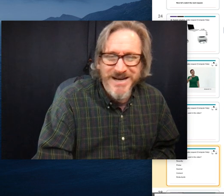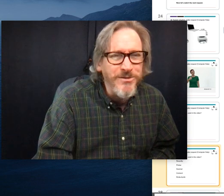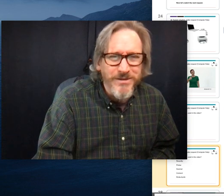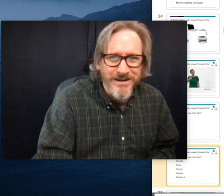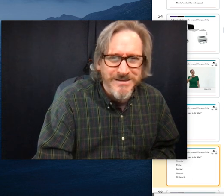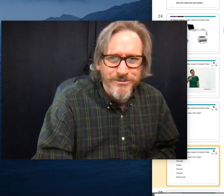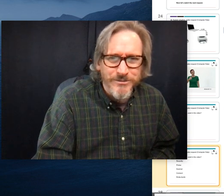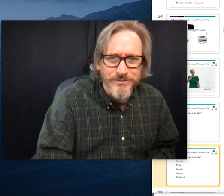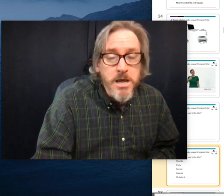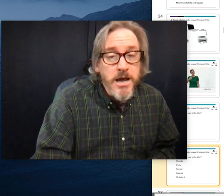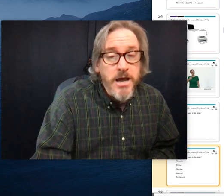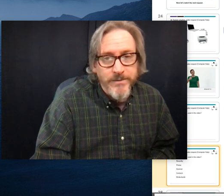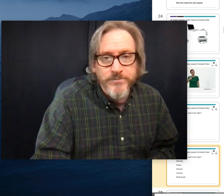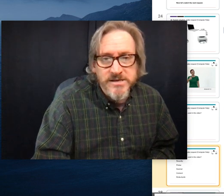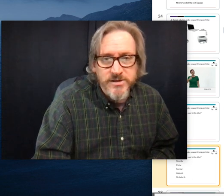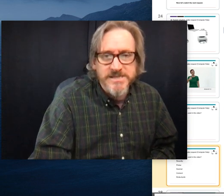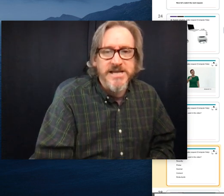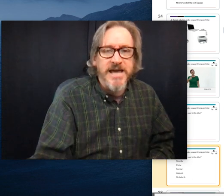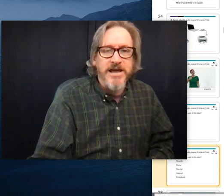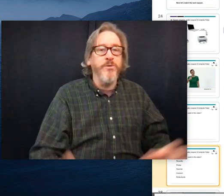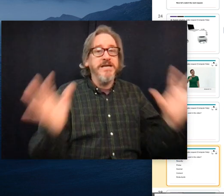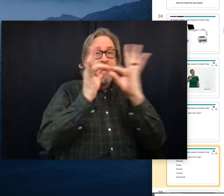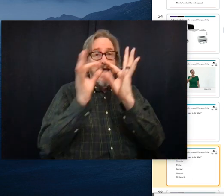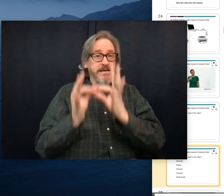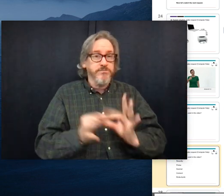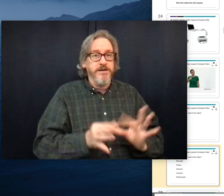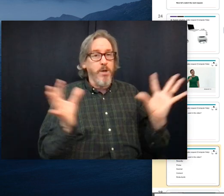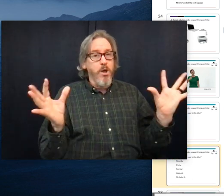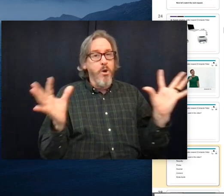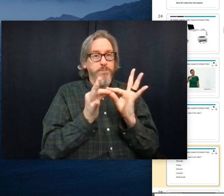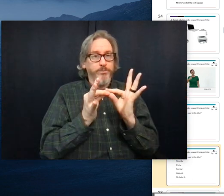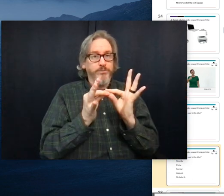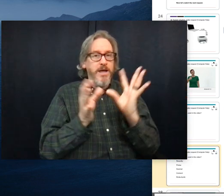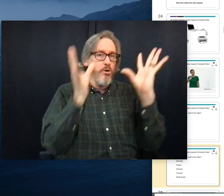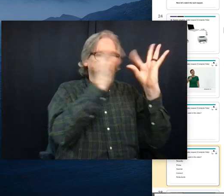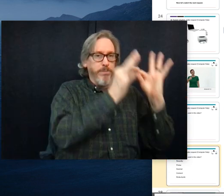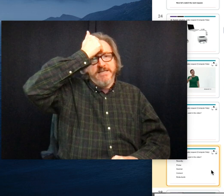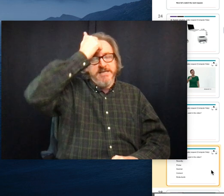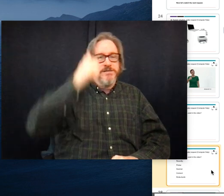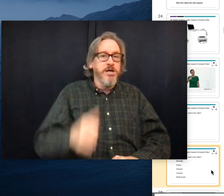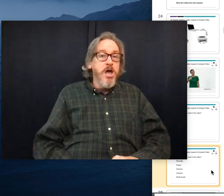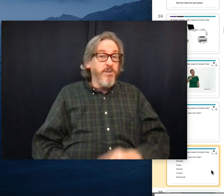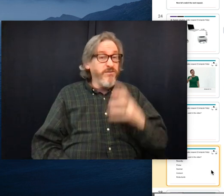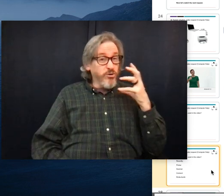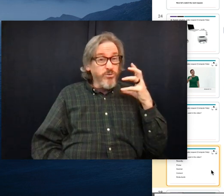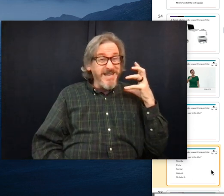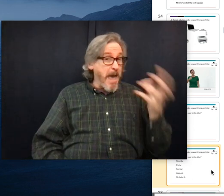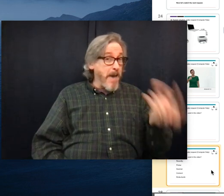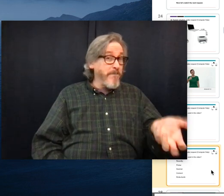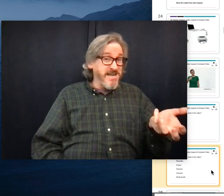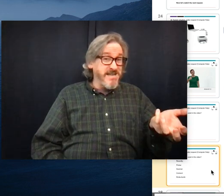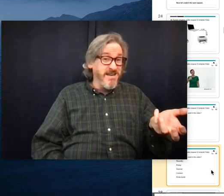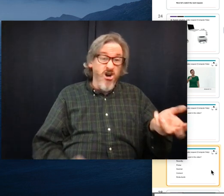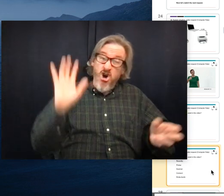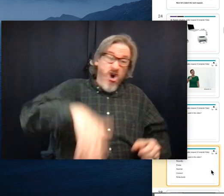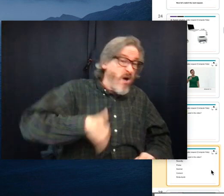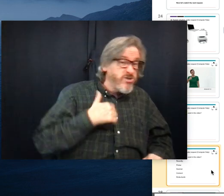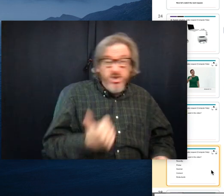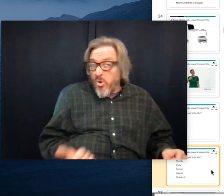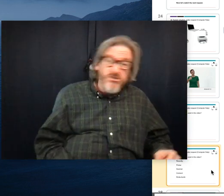changed, but I don't think so. Anyway, so that's scanner. We did connect, right? Boop, or lots of connections.